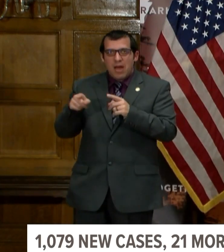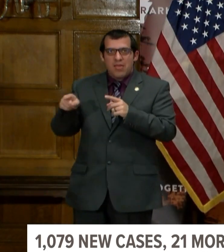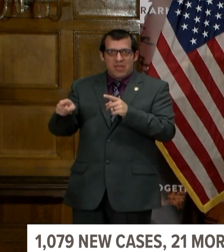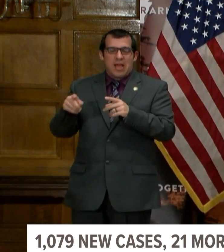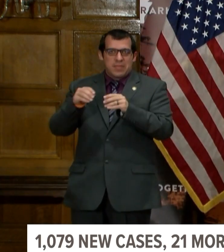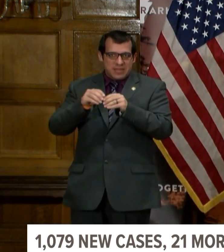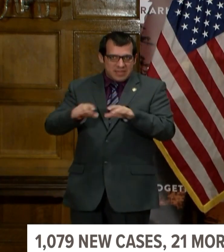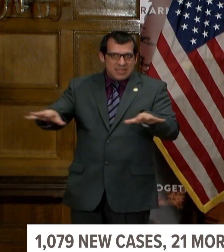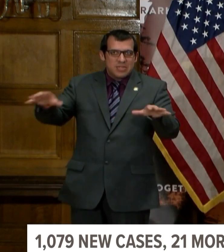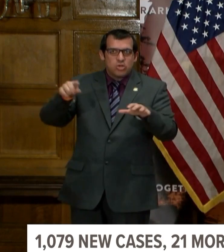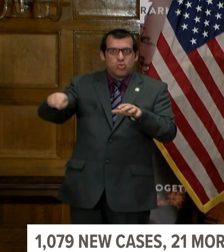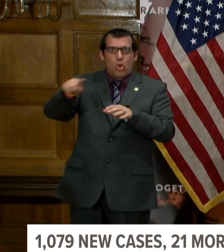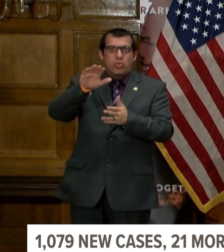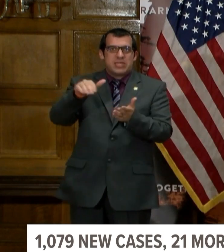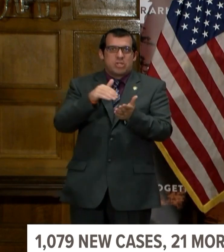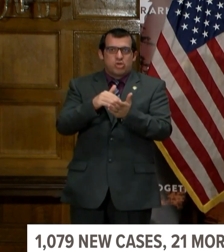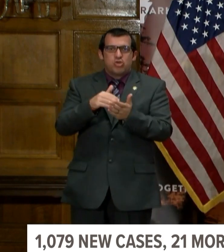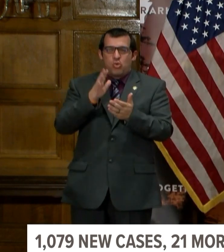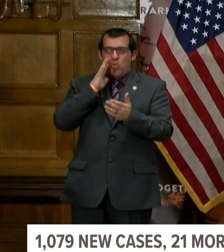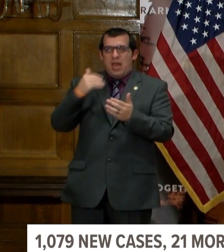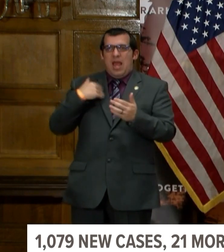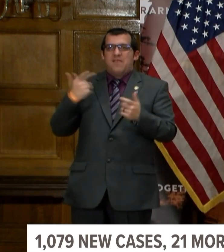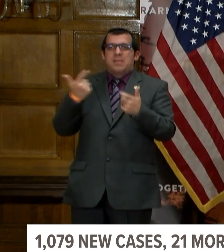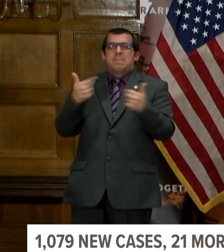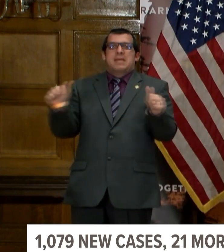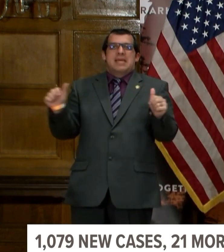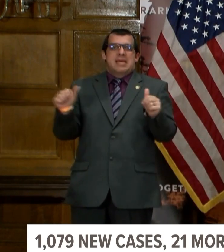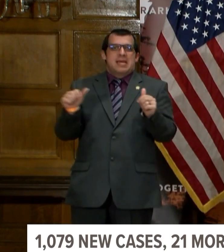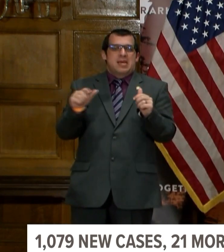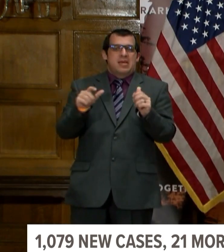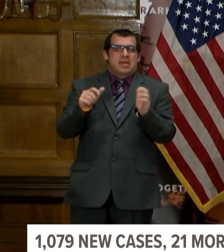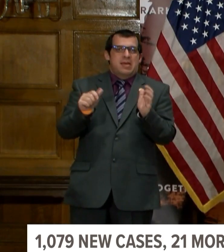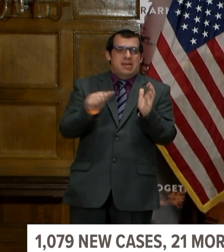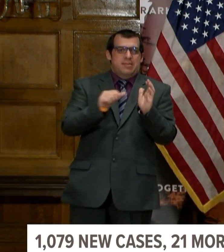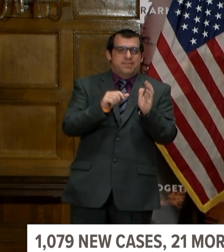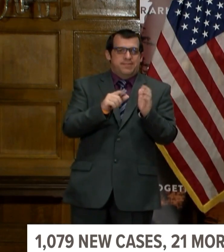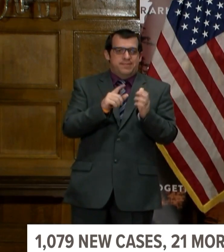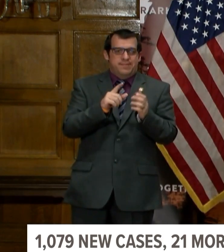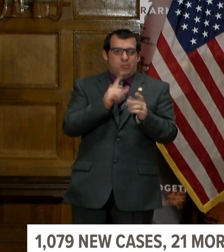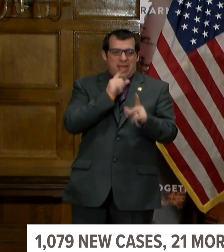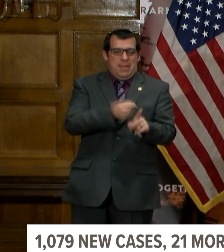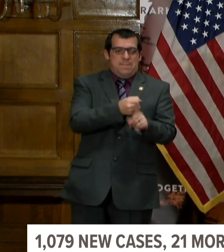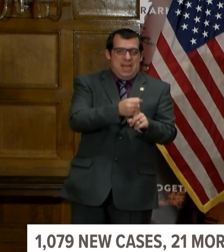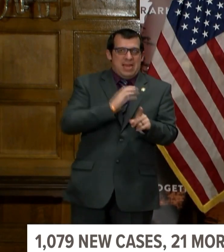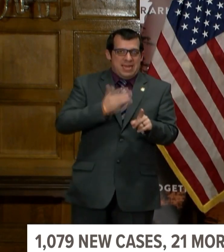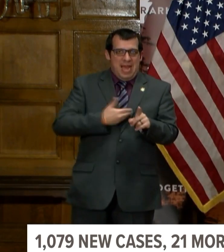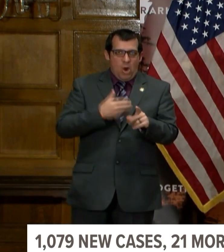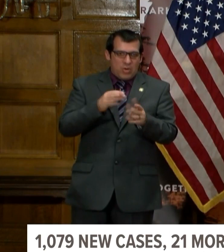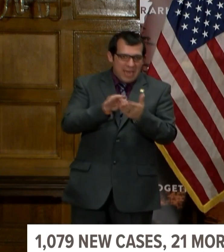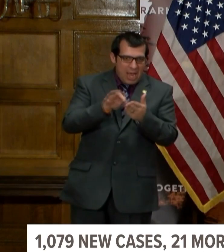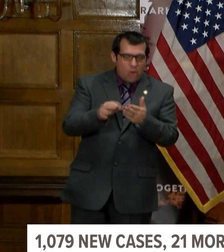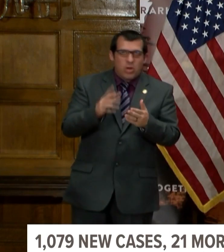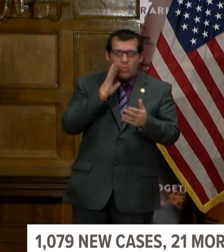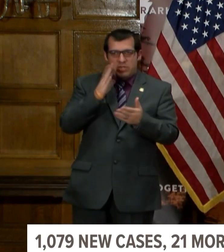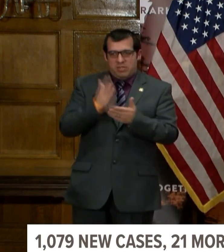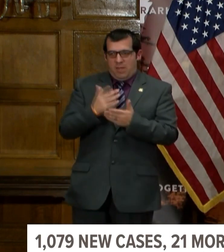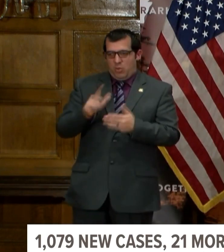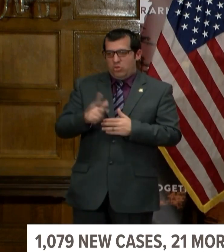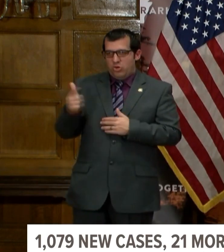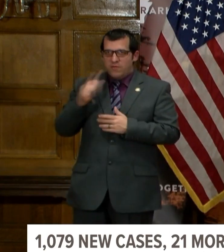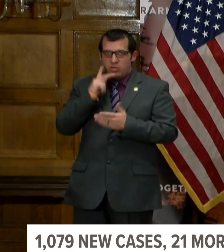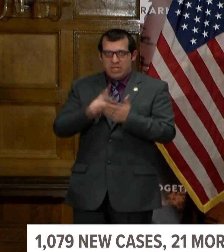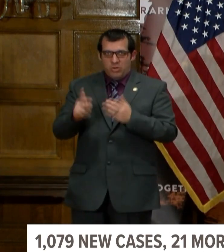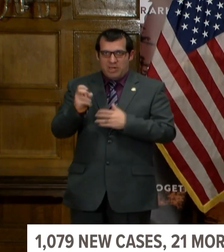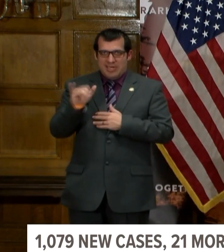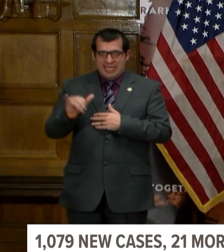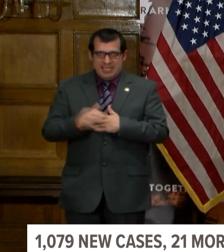in centers that we believe will have a major impact on our caseload here. So I'll stop here and turn this over to Secretary